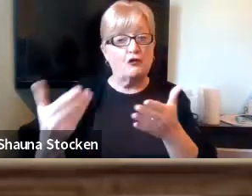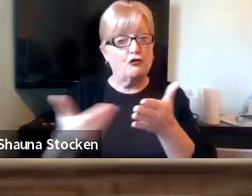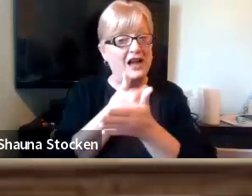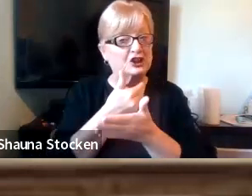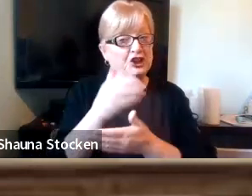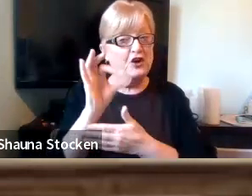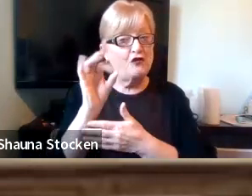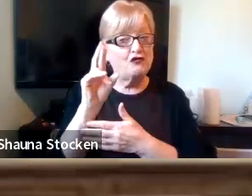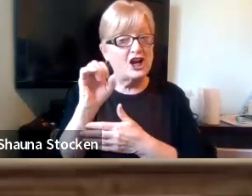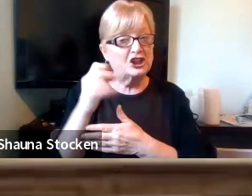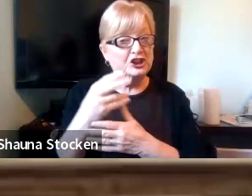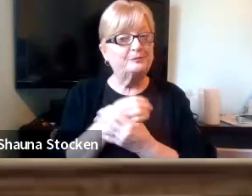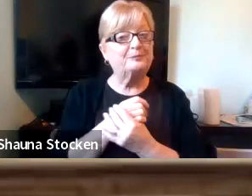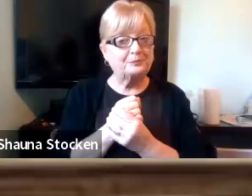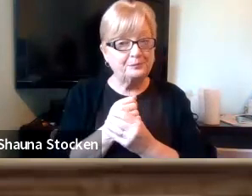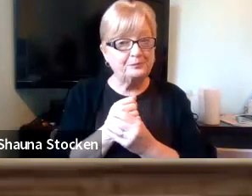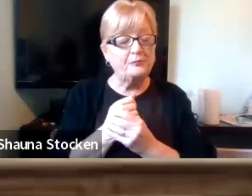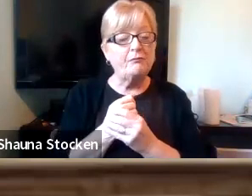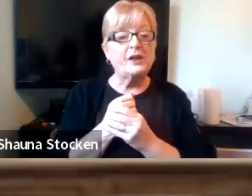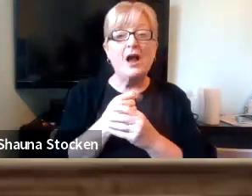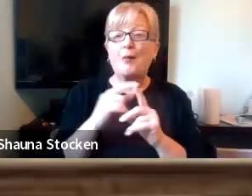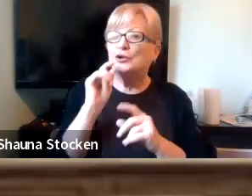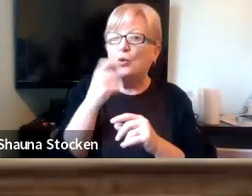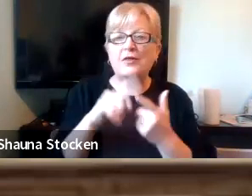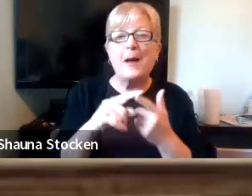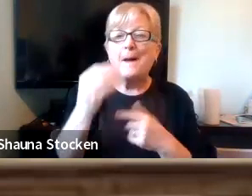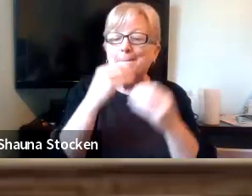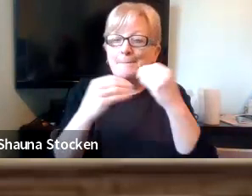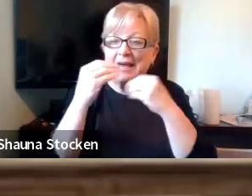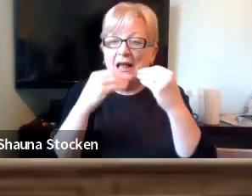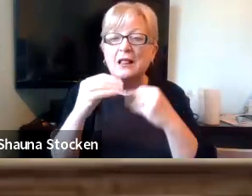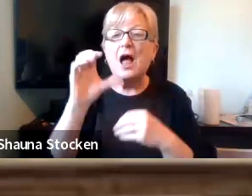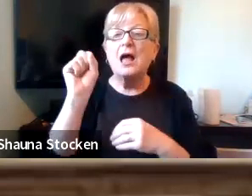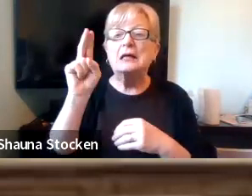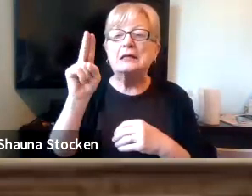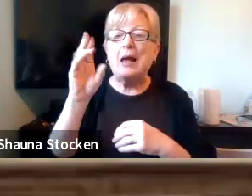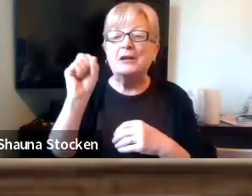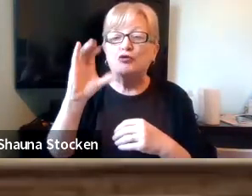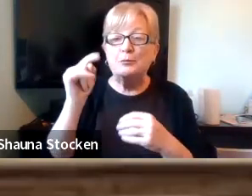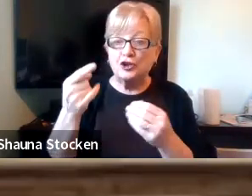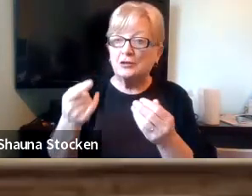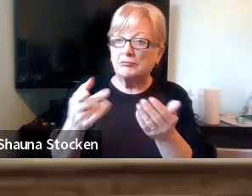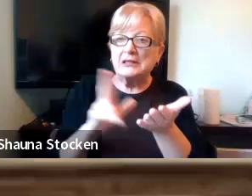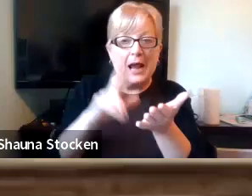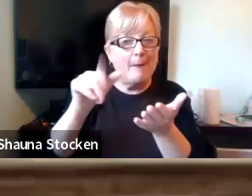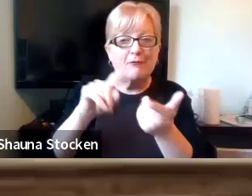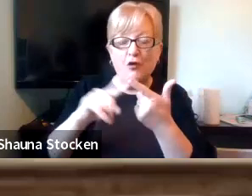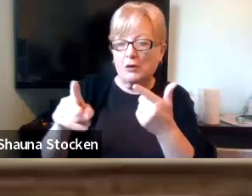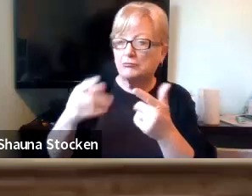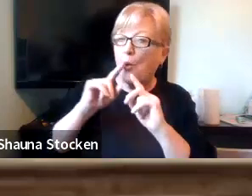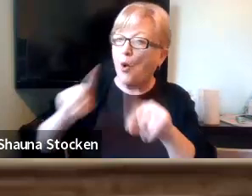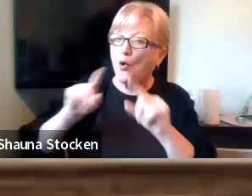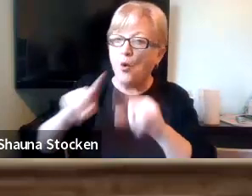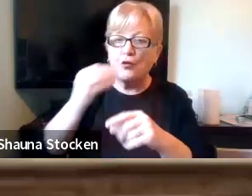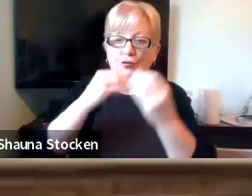But what's neat is the meal subscription. So each meal is individually packaged and it comes with a